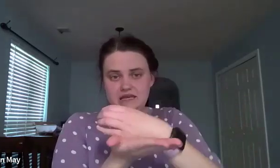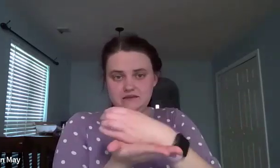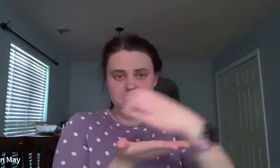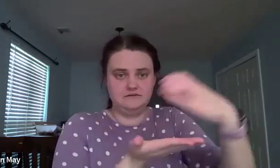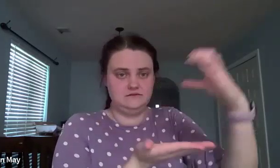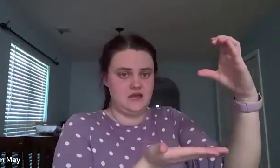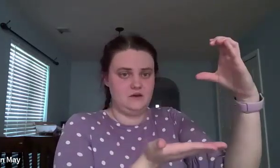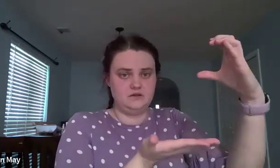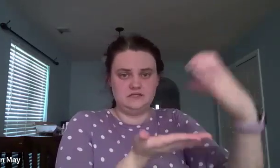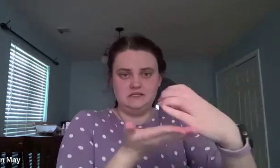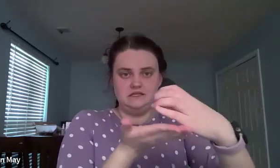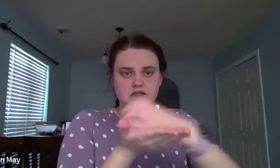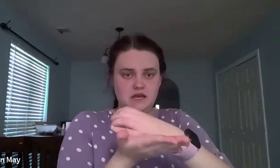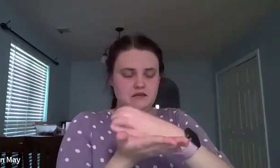cake, that's the cake.